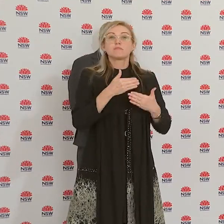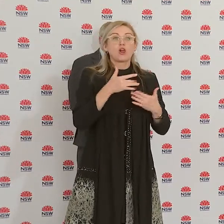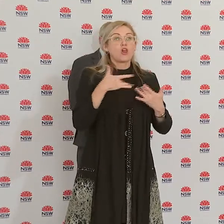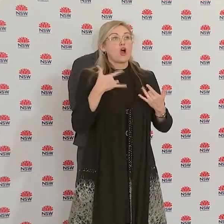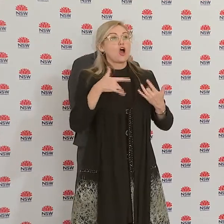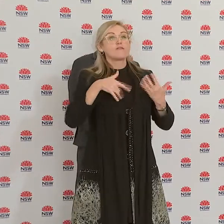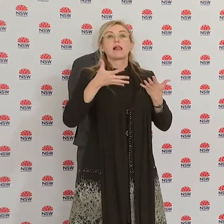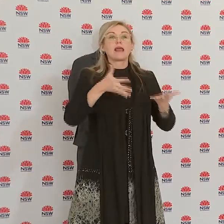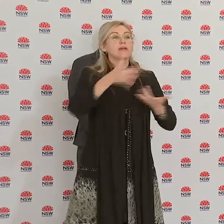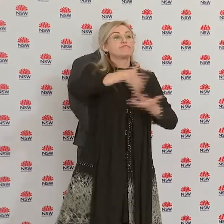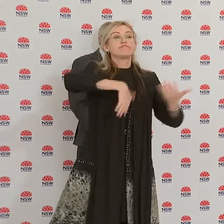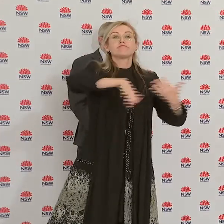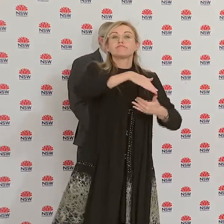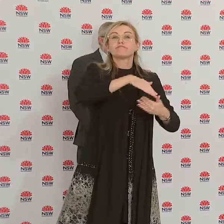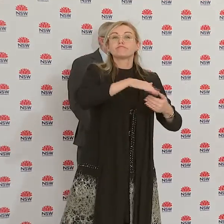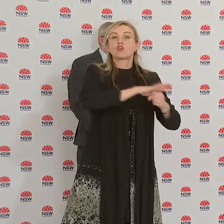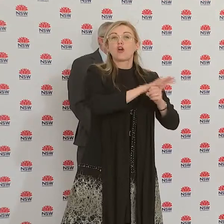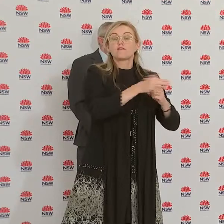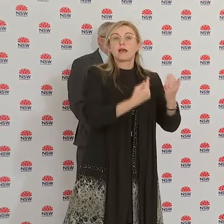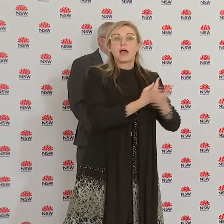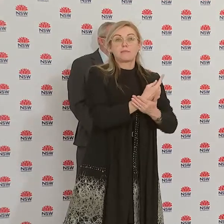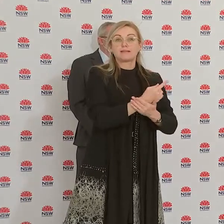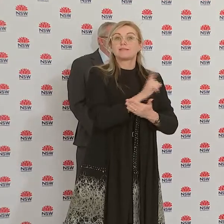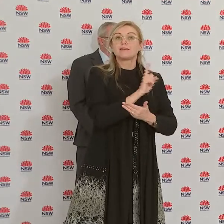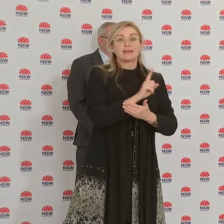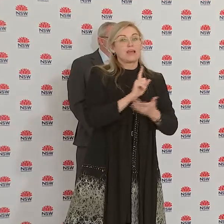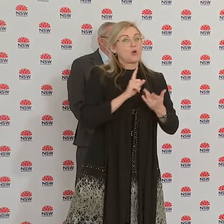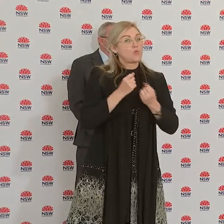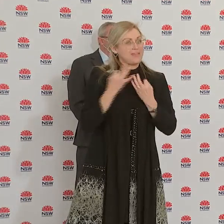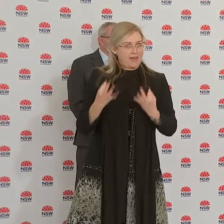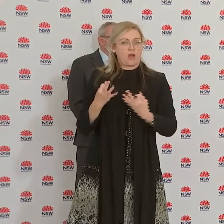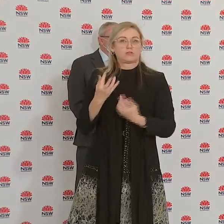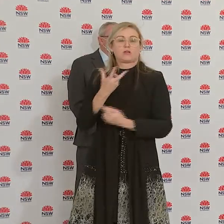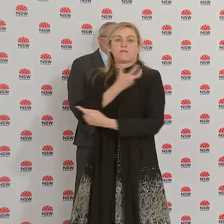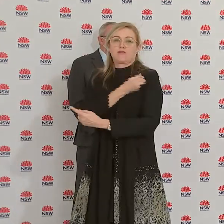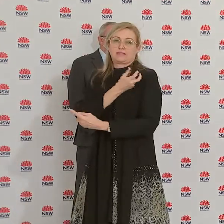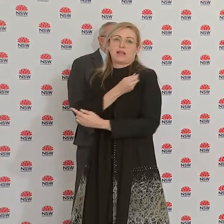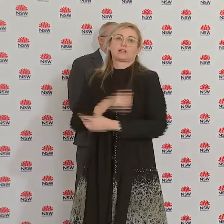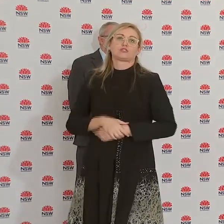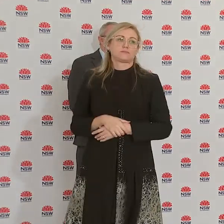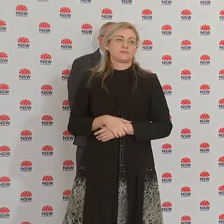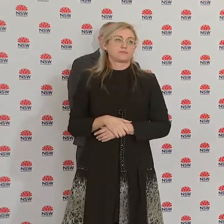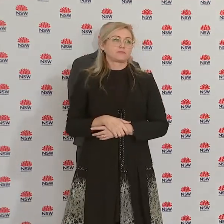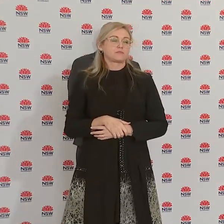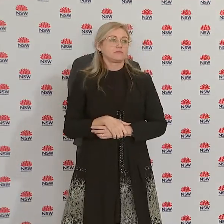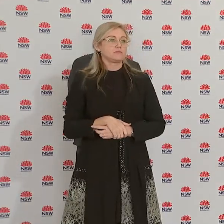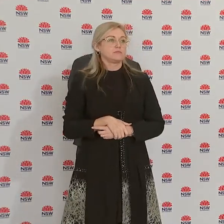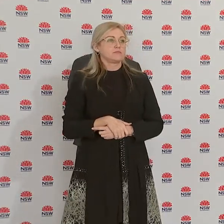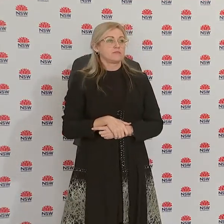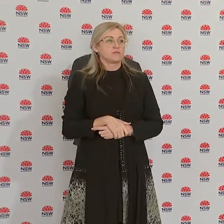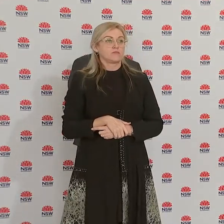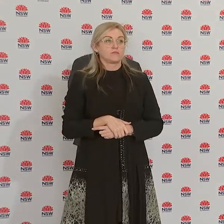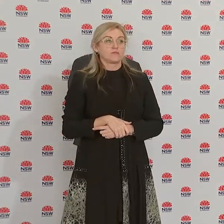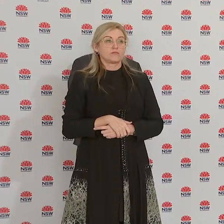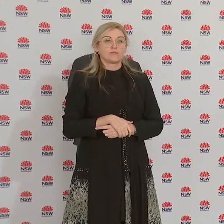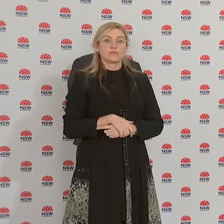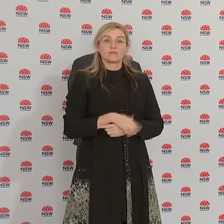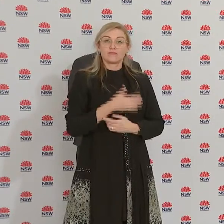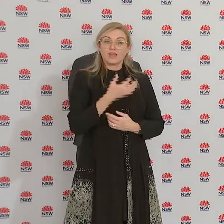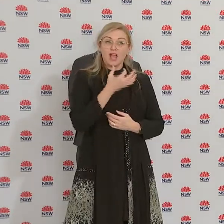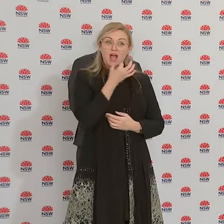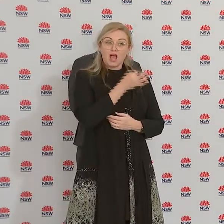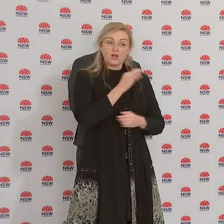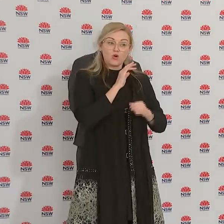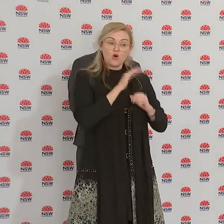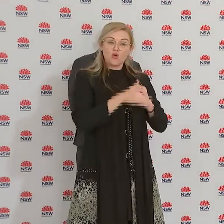or what's around the corner unless you have those high rates of vaccination. Can you rule out that parents will be required to homeschool their kids? Can you rule